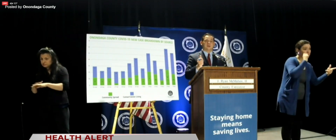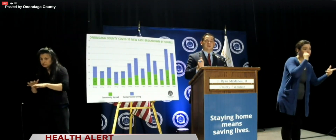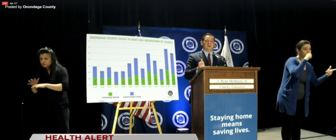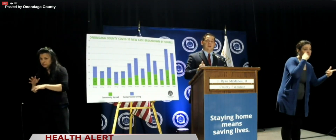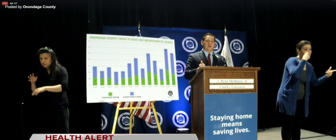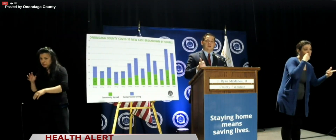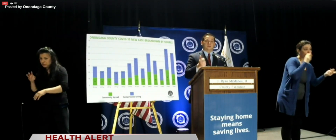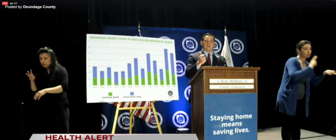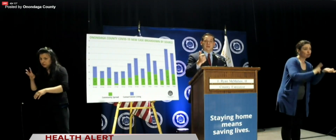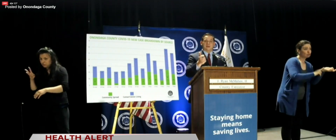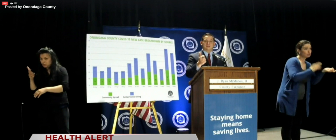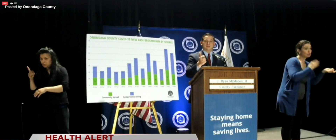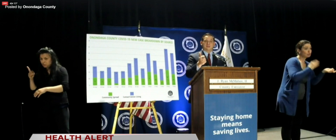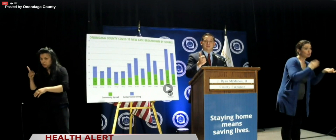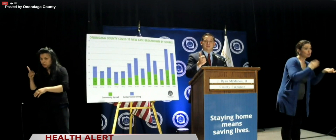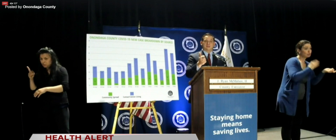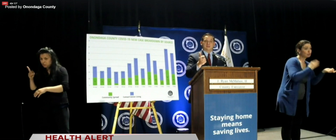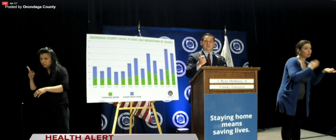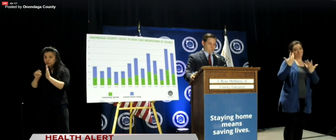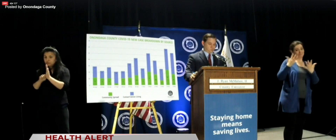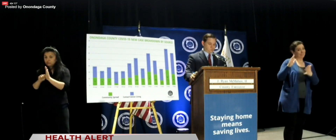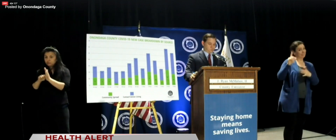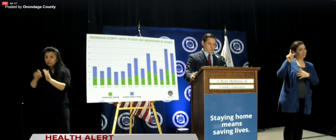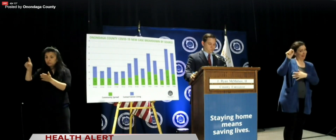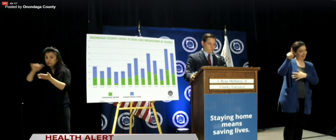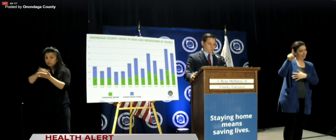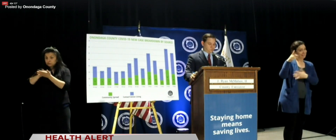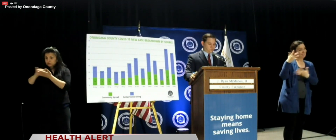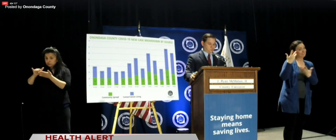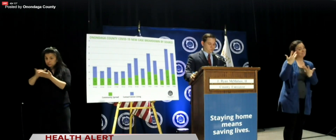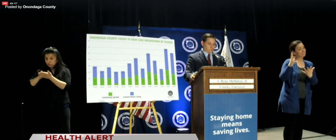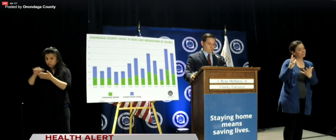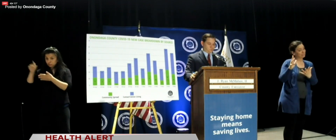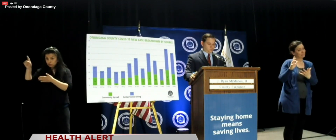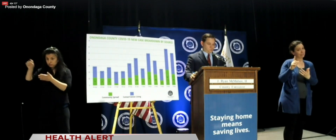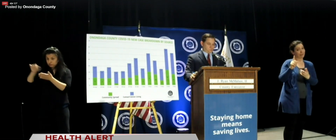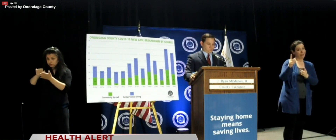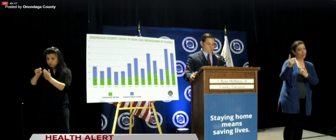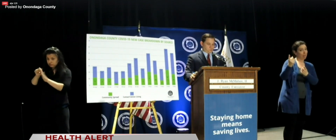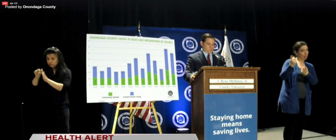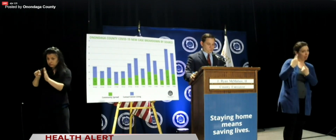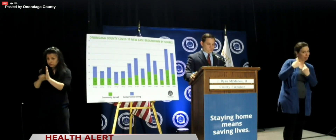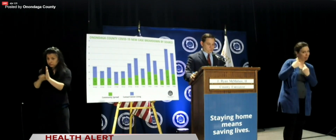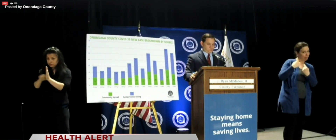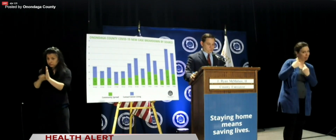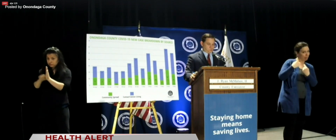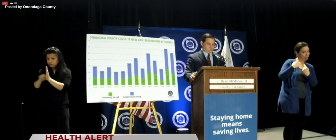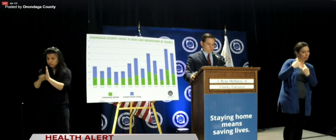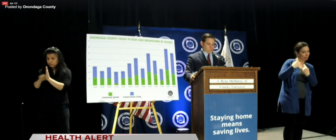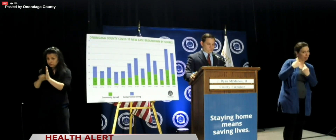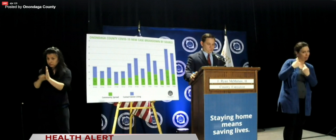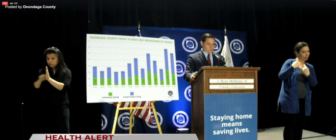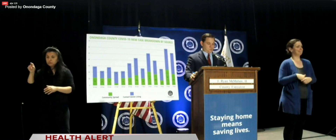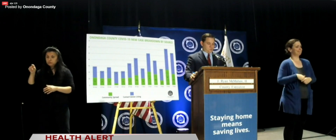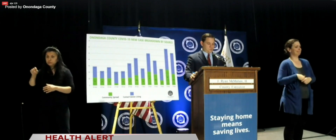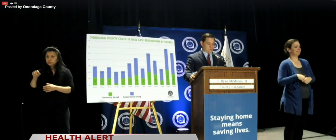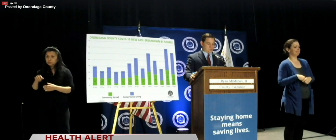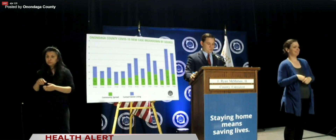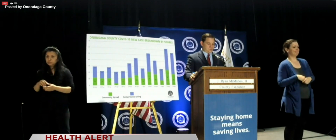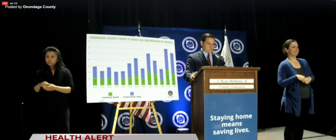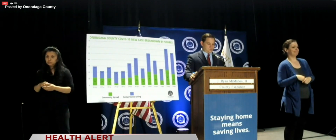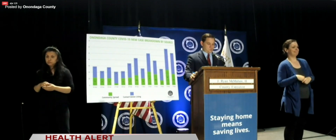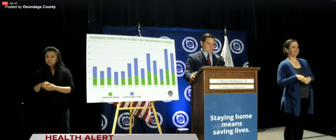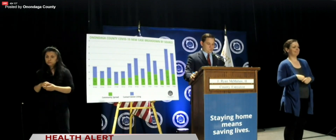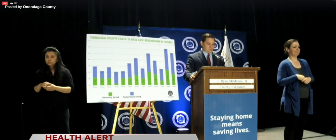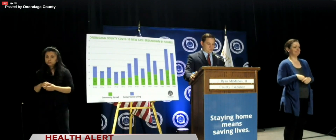That could be asymptomatic or symptomatic. Financial hit, and a lot of that are unfunded state